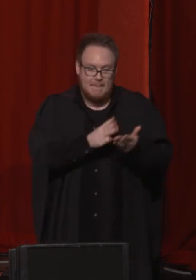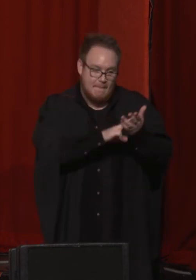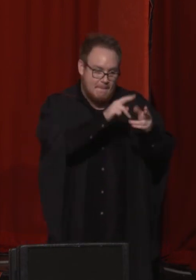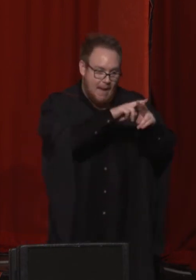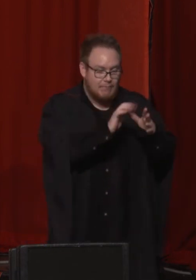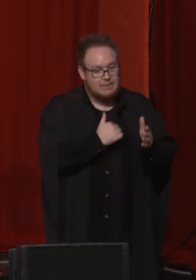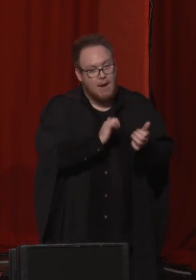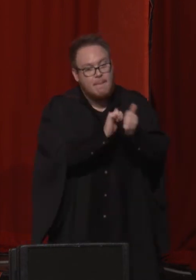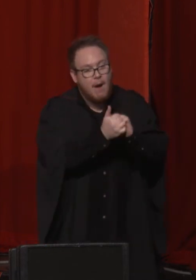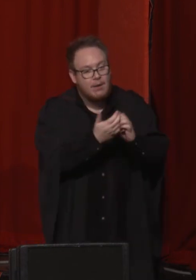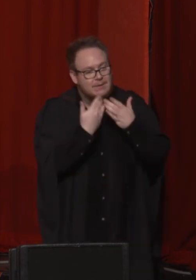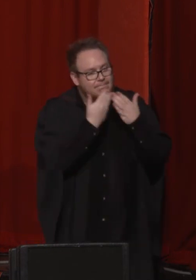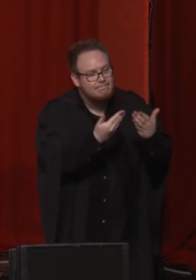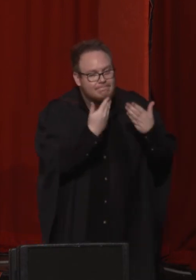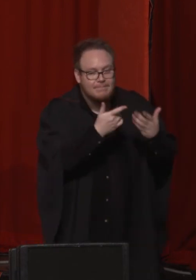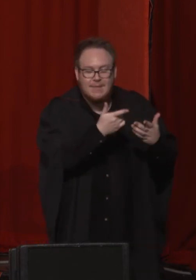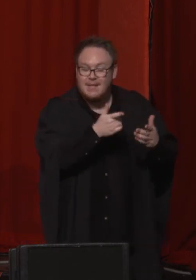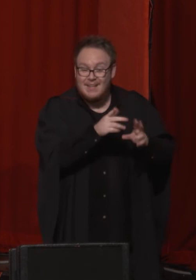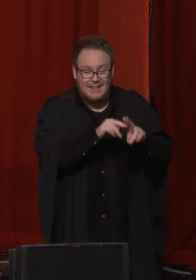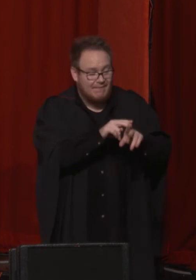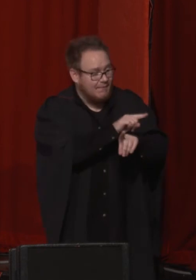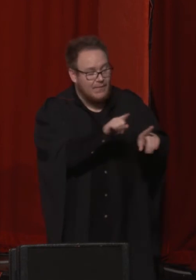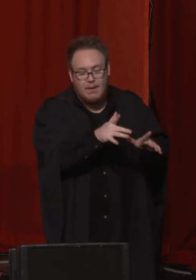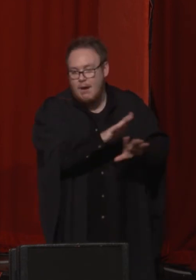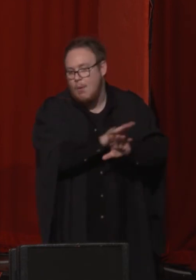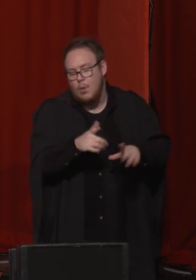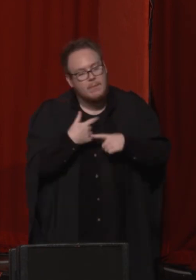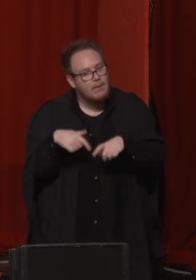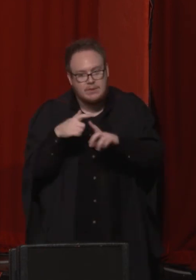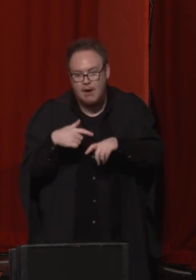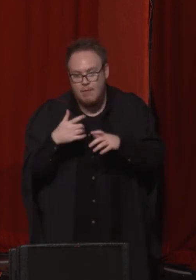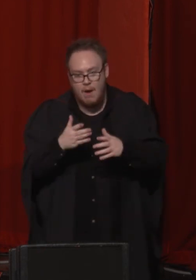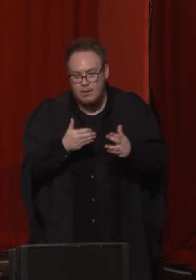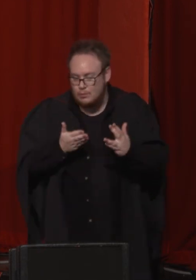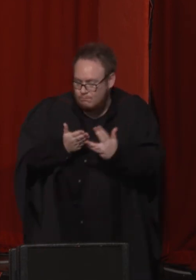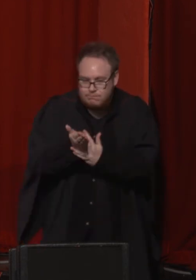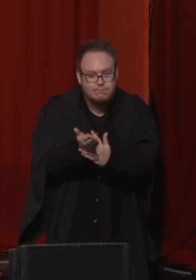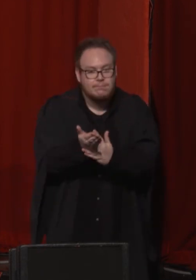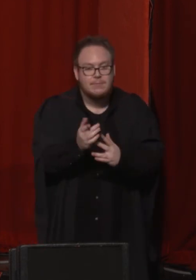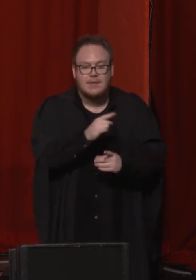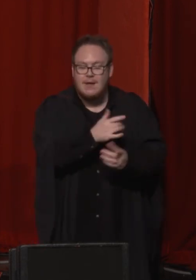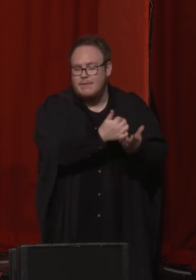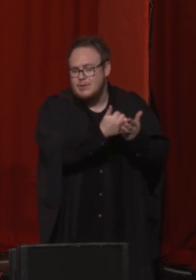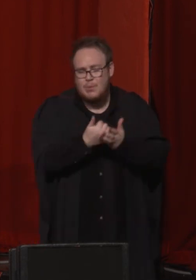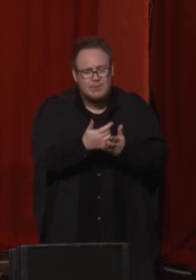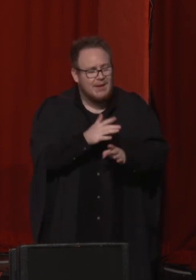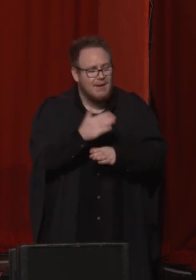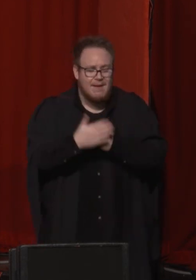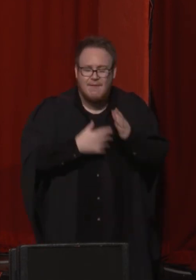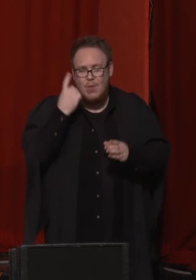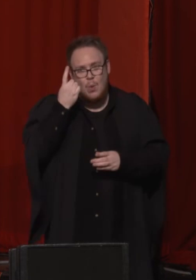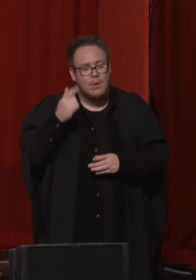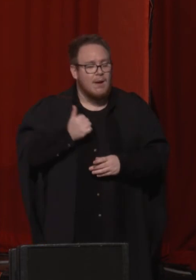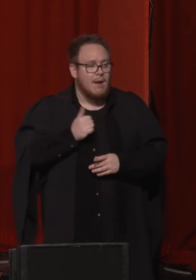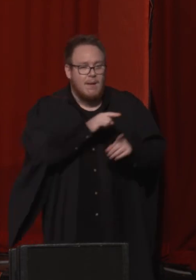and my partner, I wouldn't have been able to carry on and push through the last 2 years. They've supported me in ways I never knew I needed.